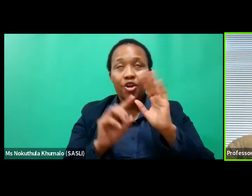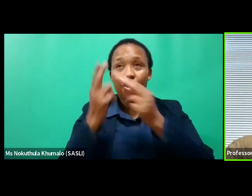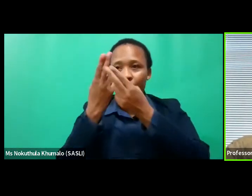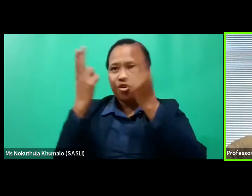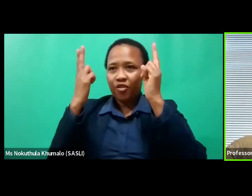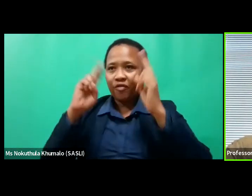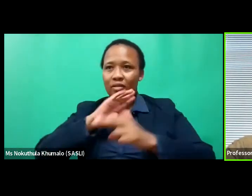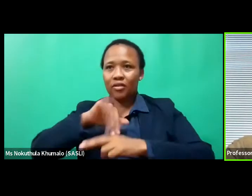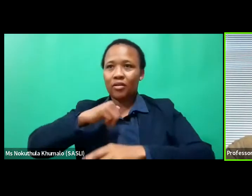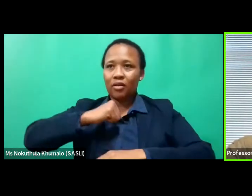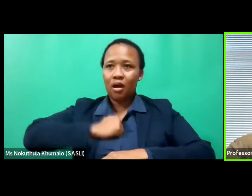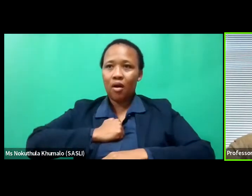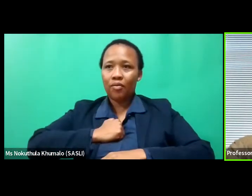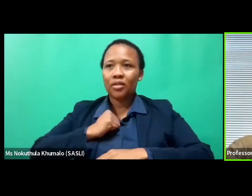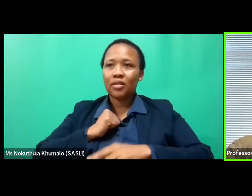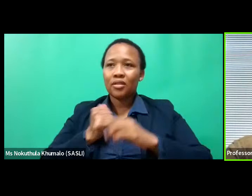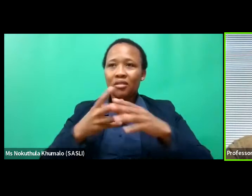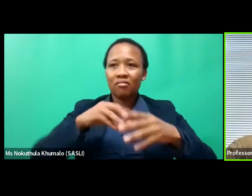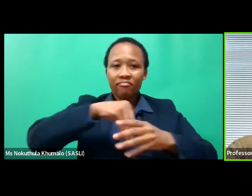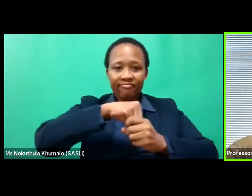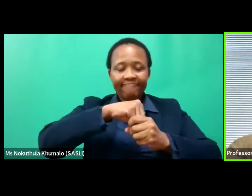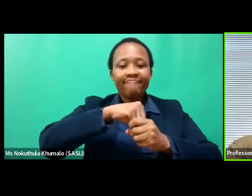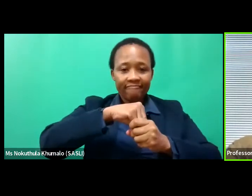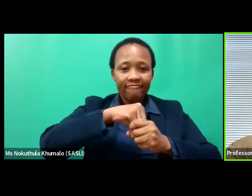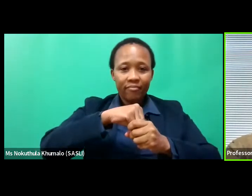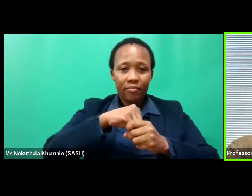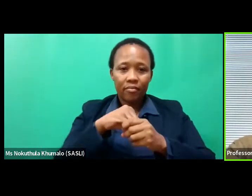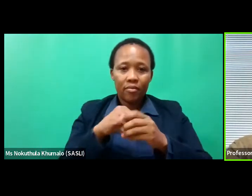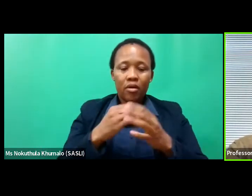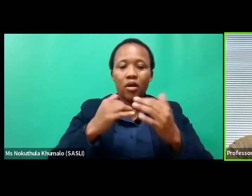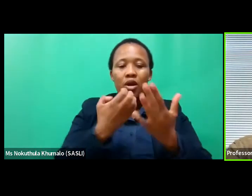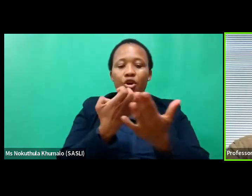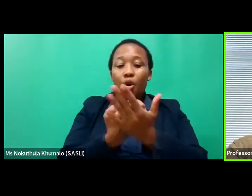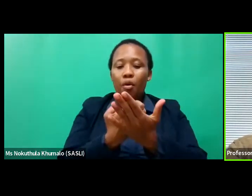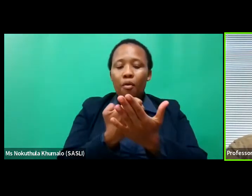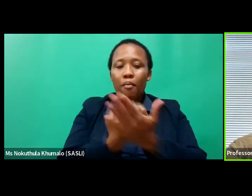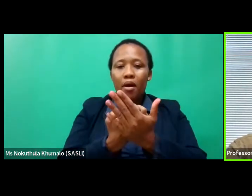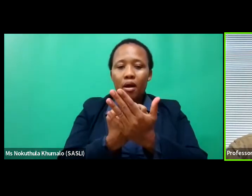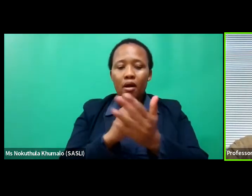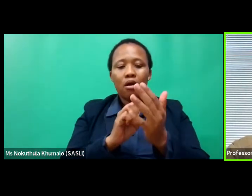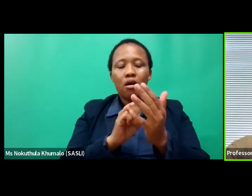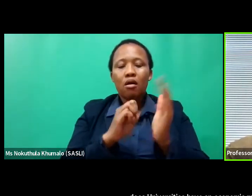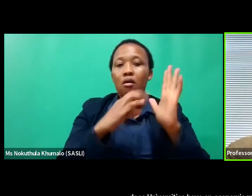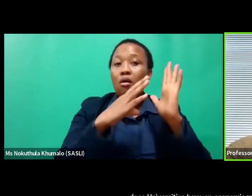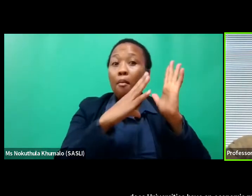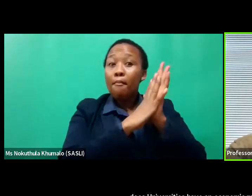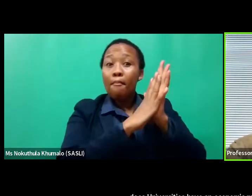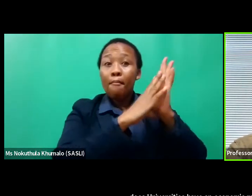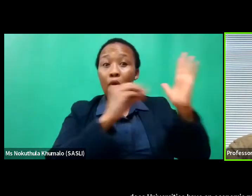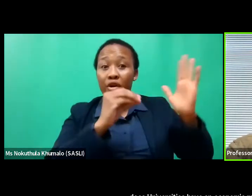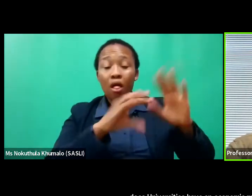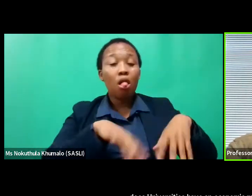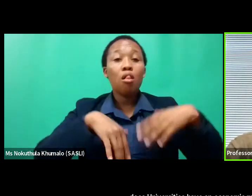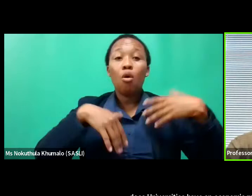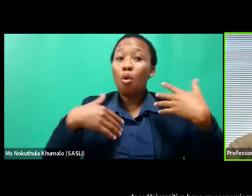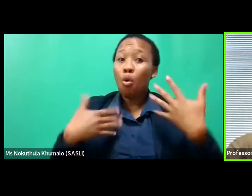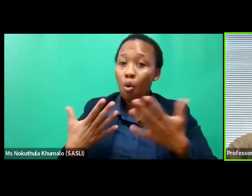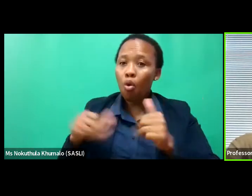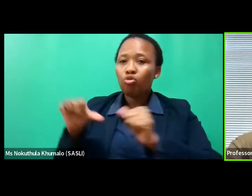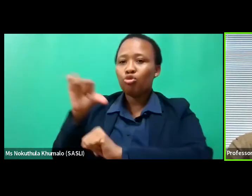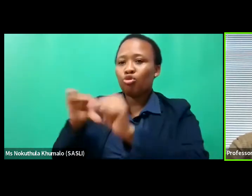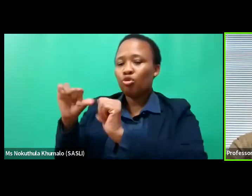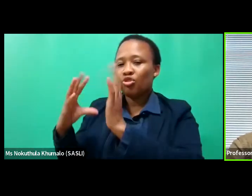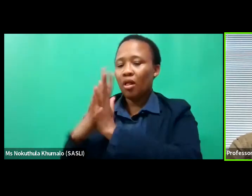So do universities have an economic model or social justice model? We have to ask that question. When we talk